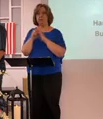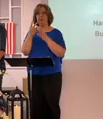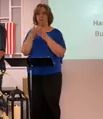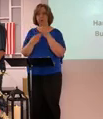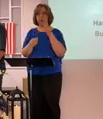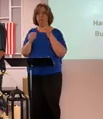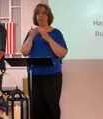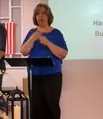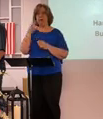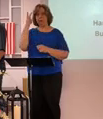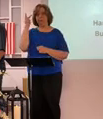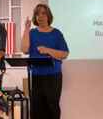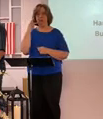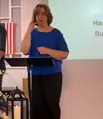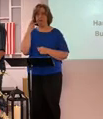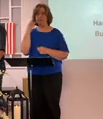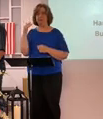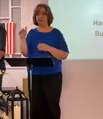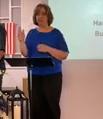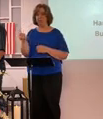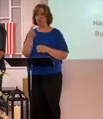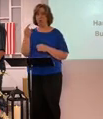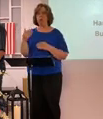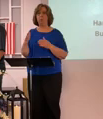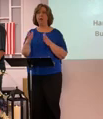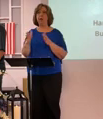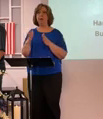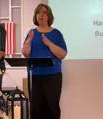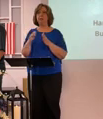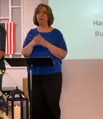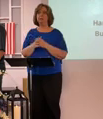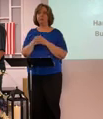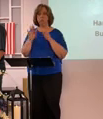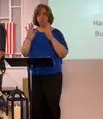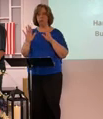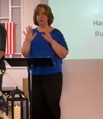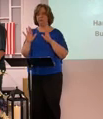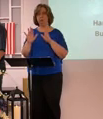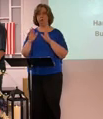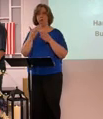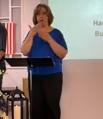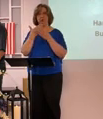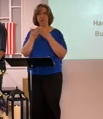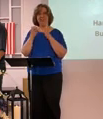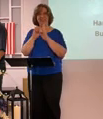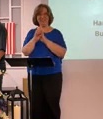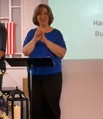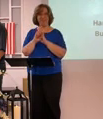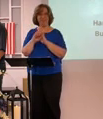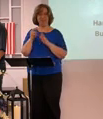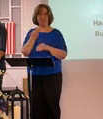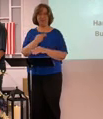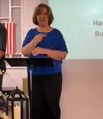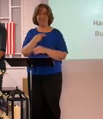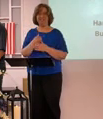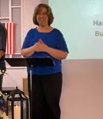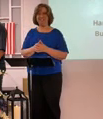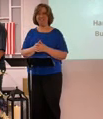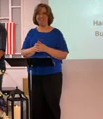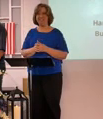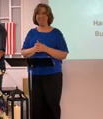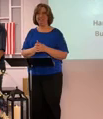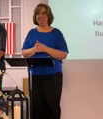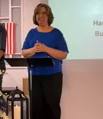parents in their own way were wonderful examples for us, and we couldn't ask